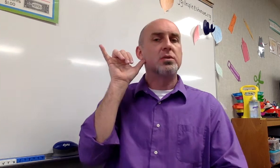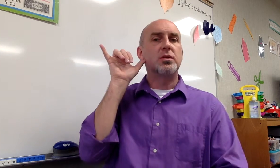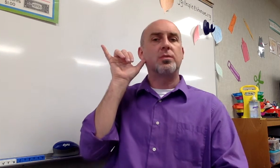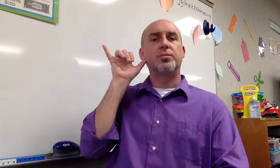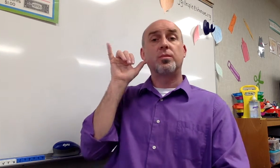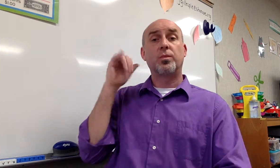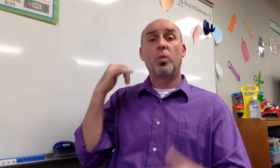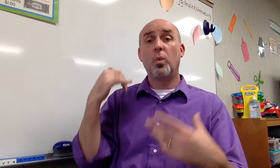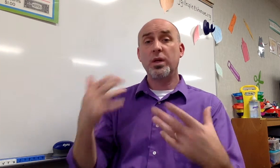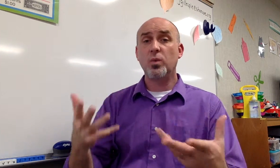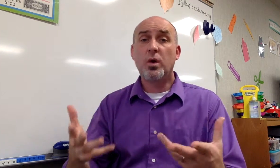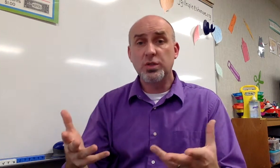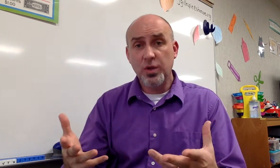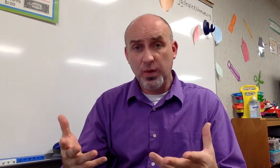So what you are showing